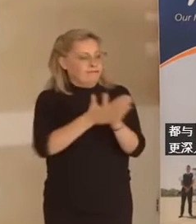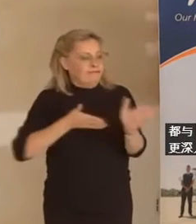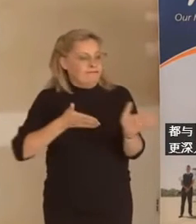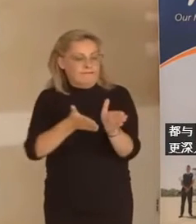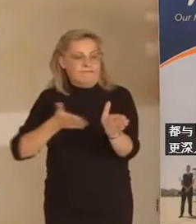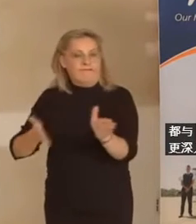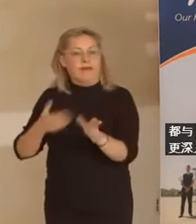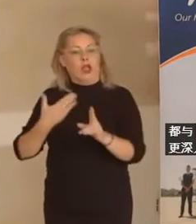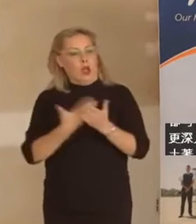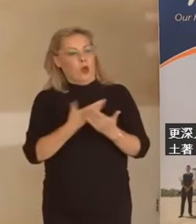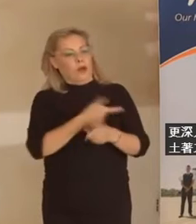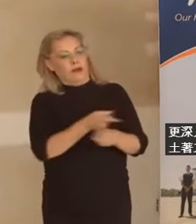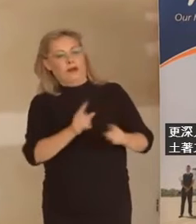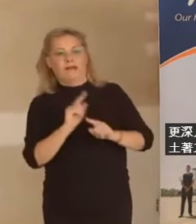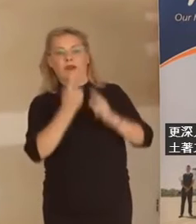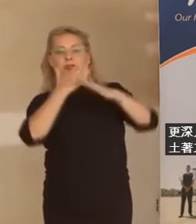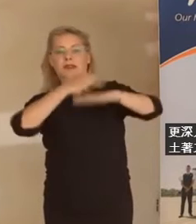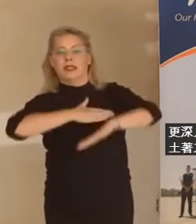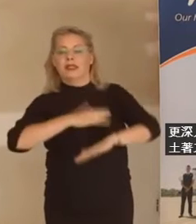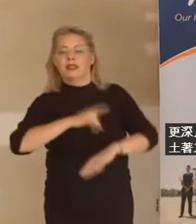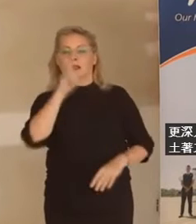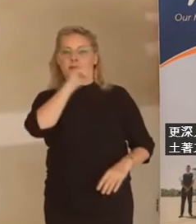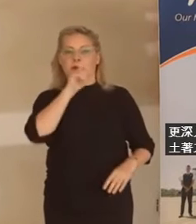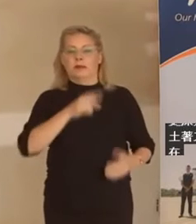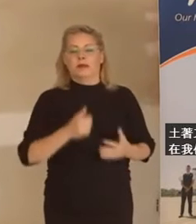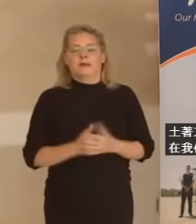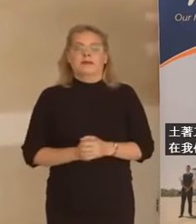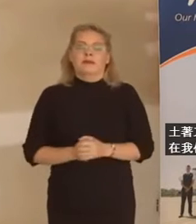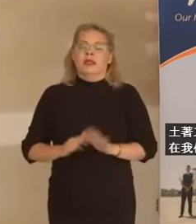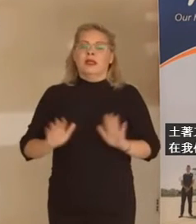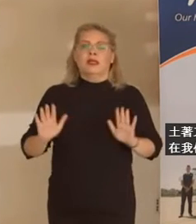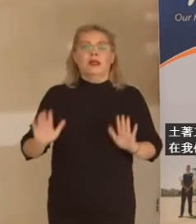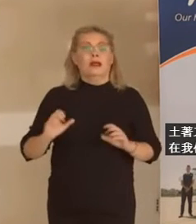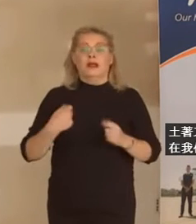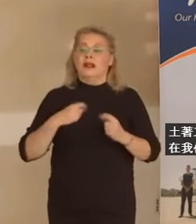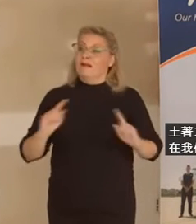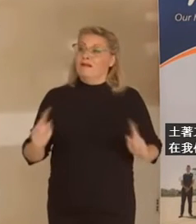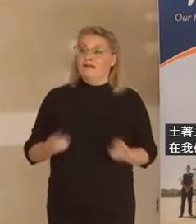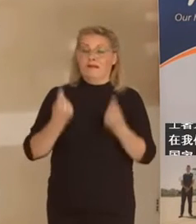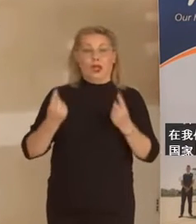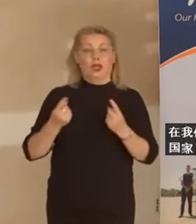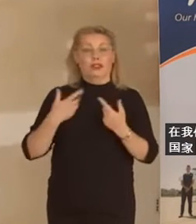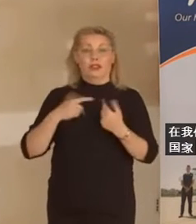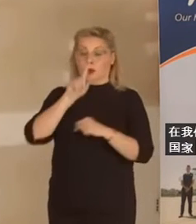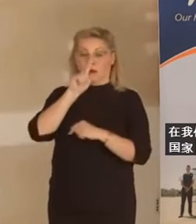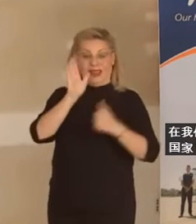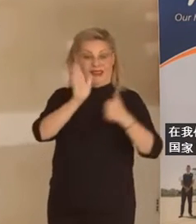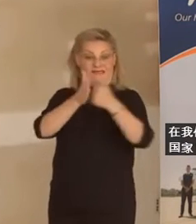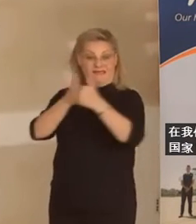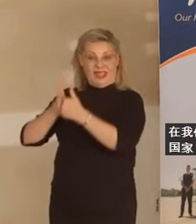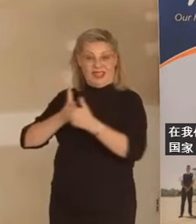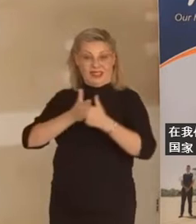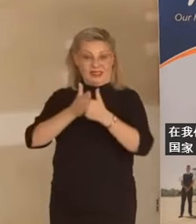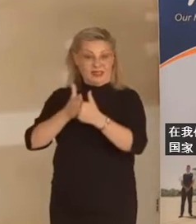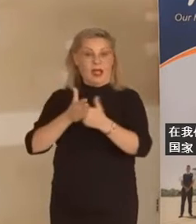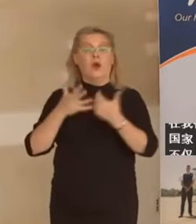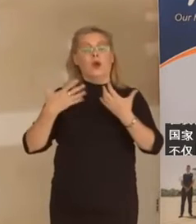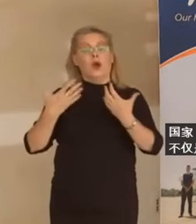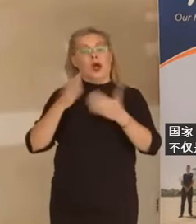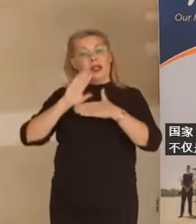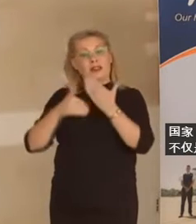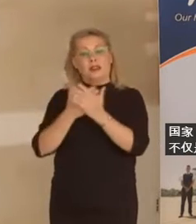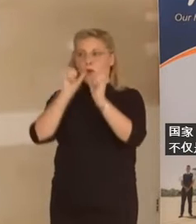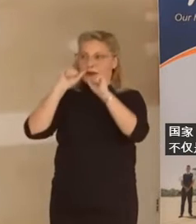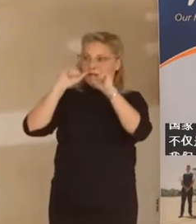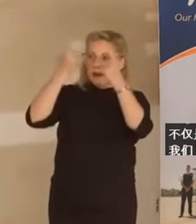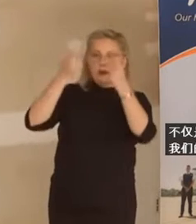a deeper understanding of the importance of Indigenous culture in our state and in our country. The fact there's not a cultural space, not just